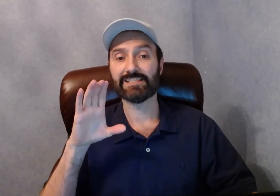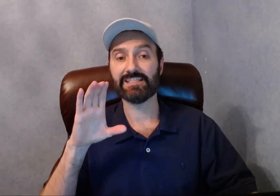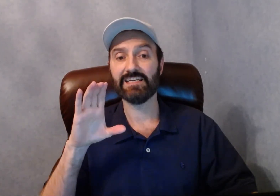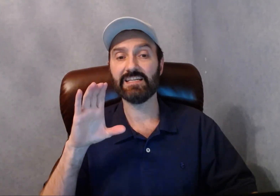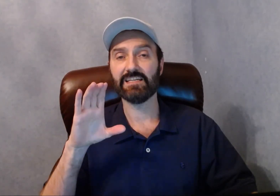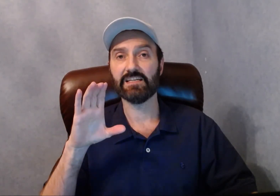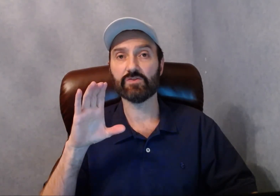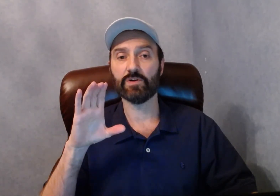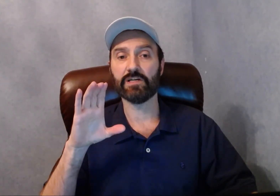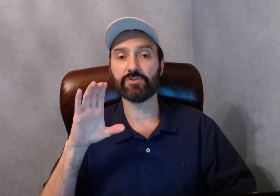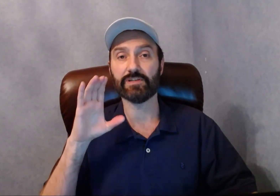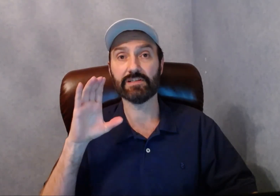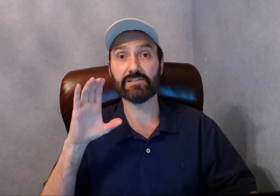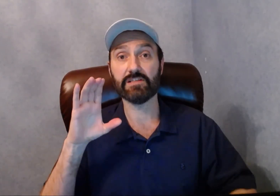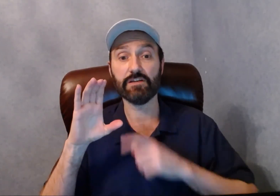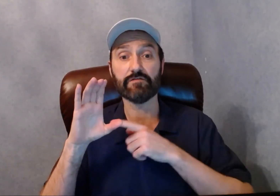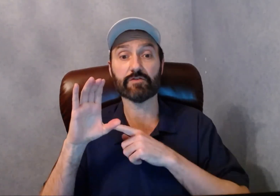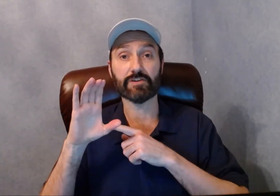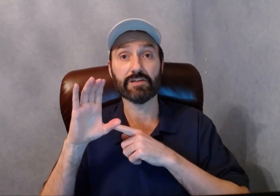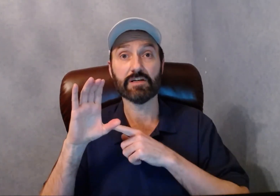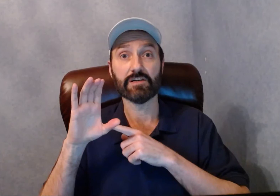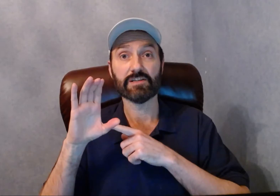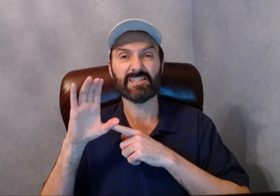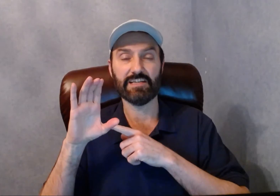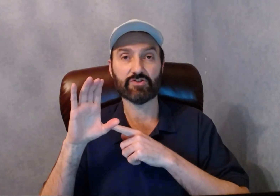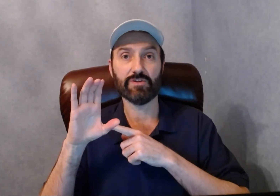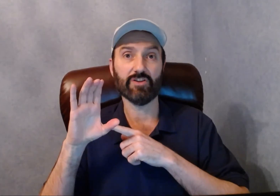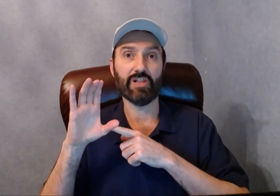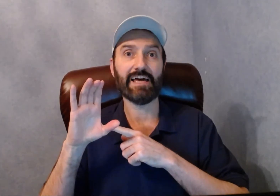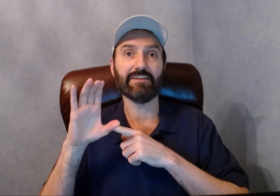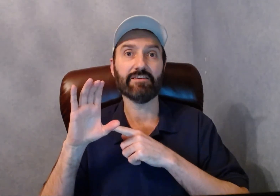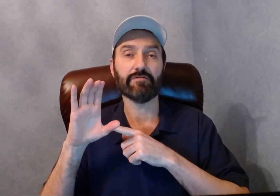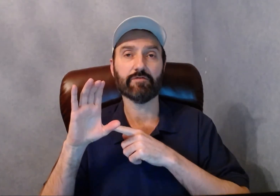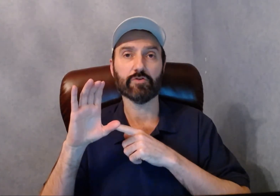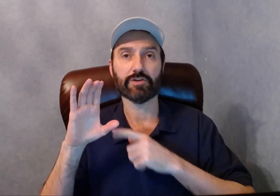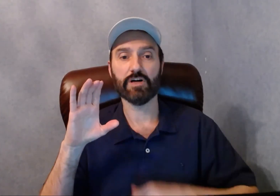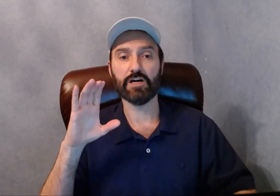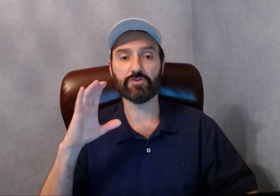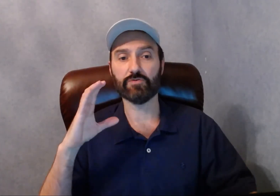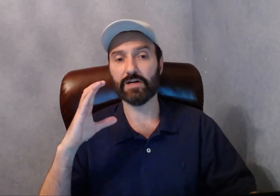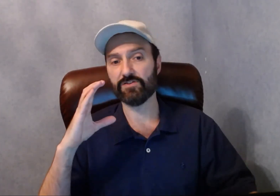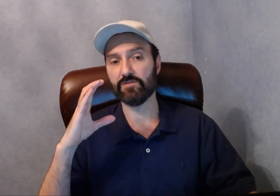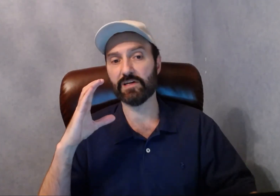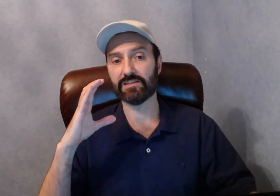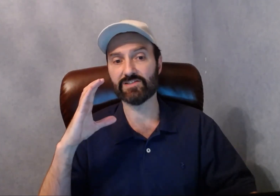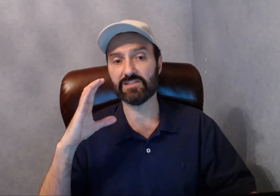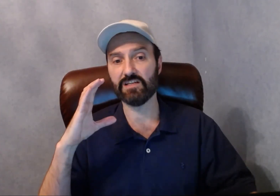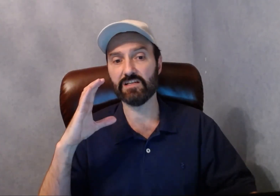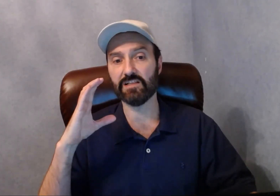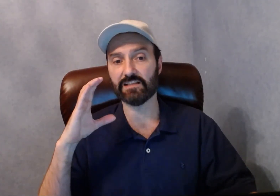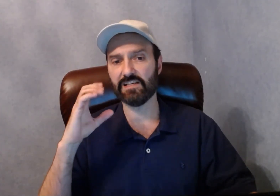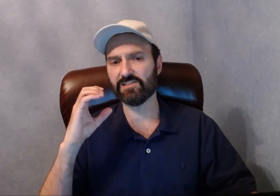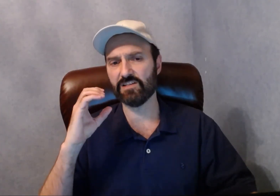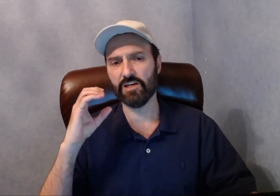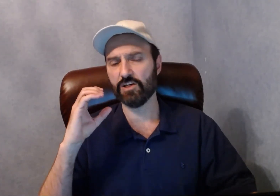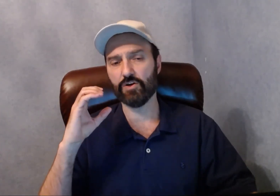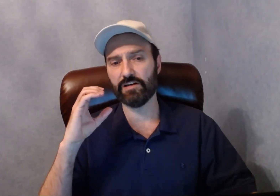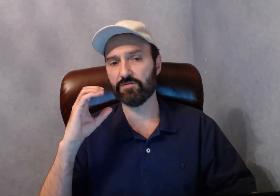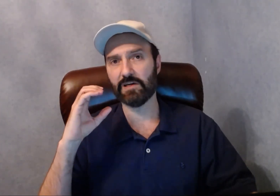C is 100. C for century, the Latin for 100, right? So you make a C like this. You don't have to make it